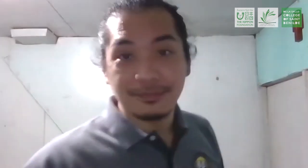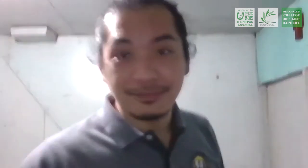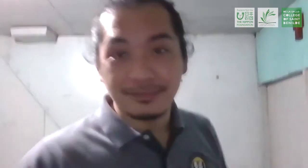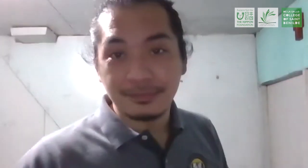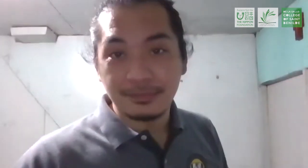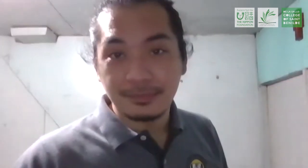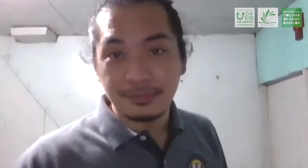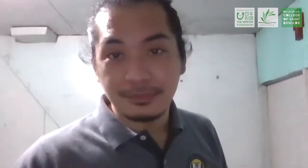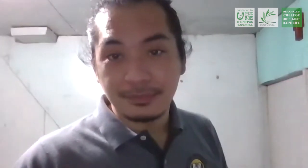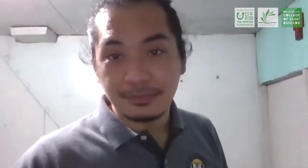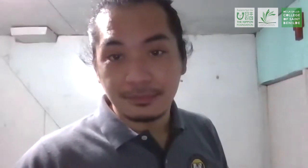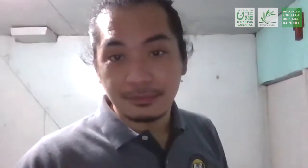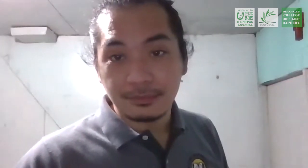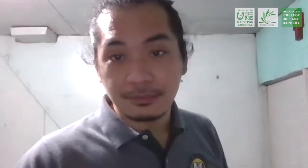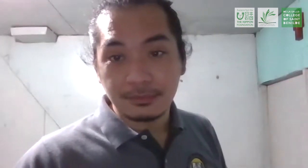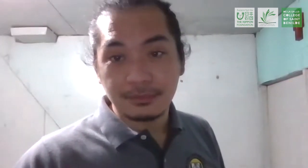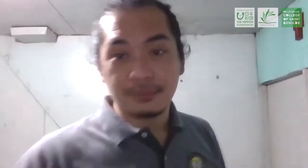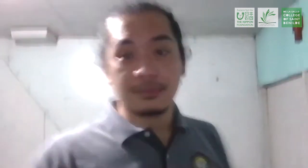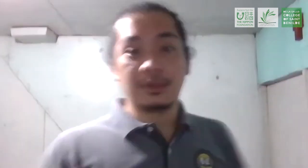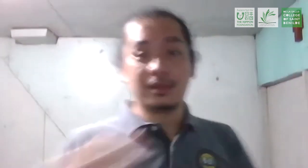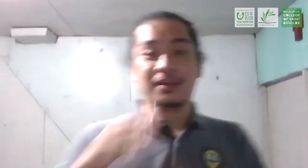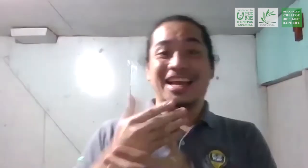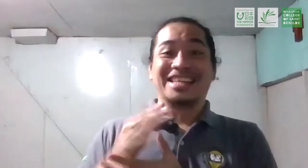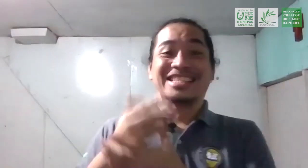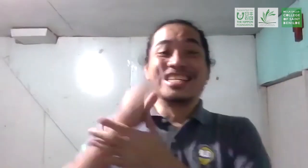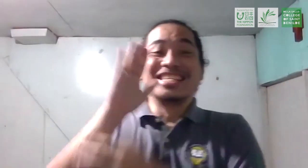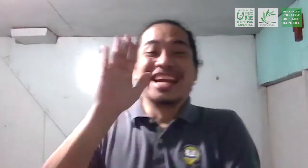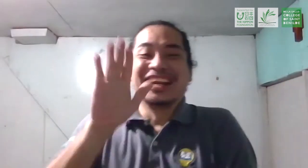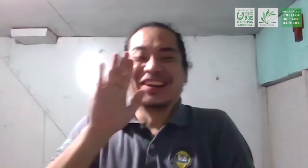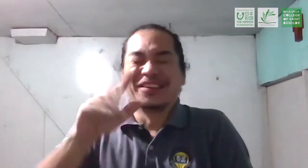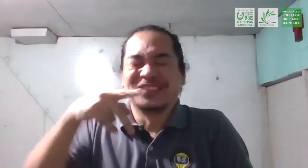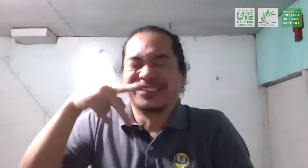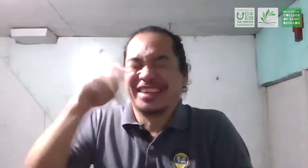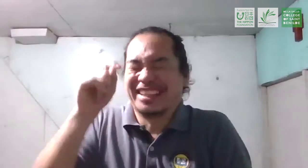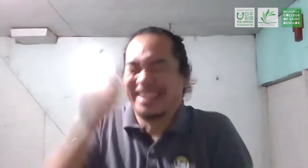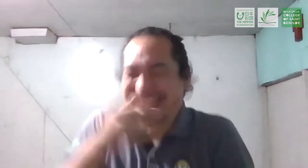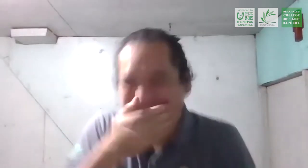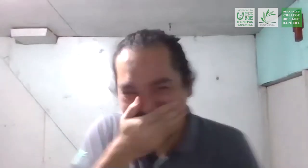Can I ask the first group to send their PowerPoint presentations to us?